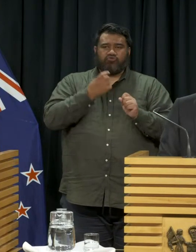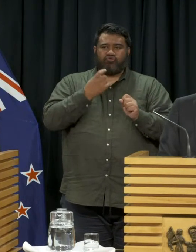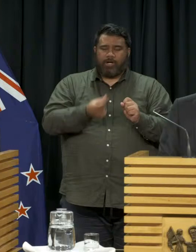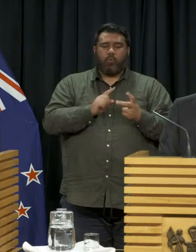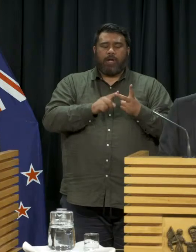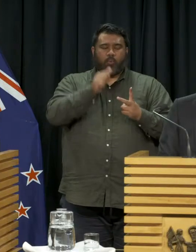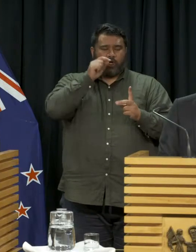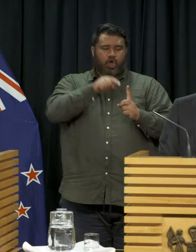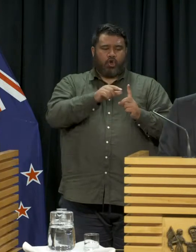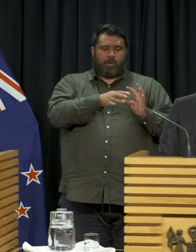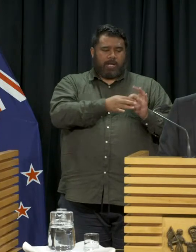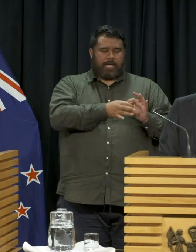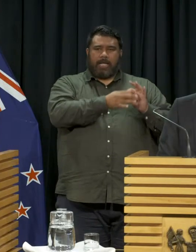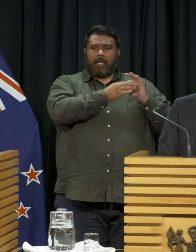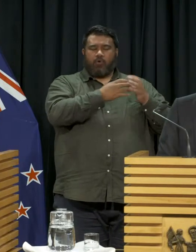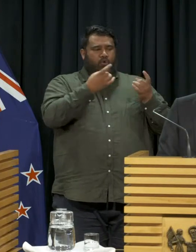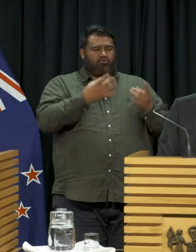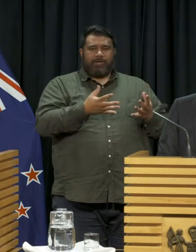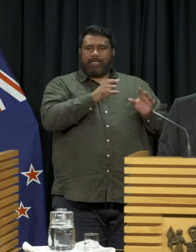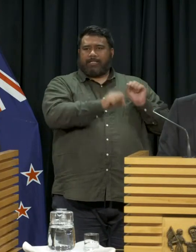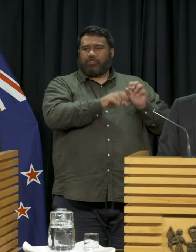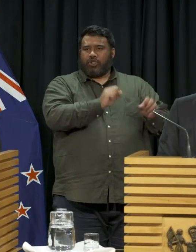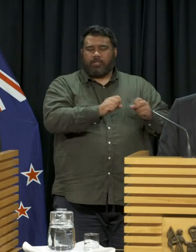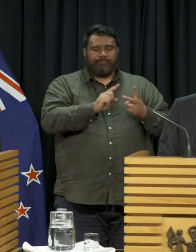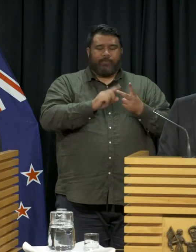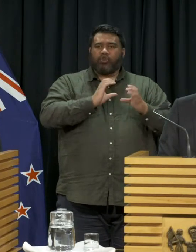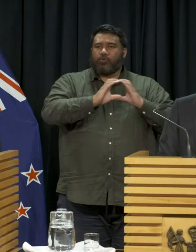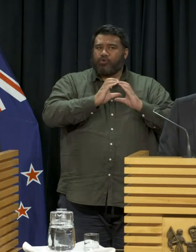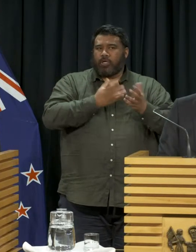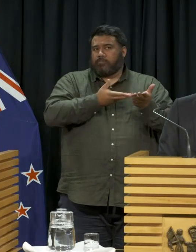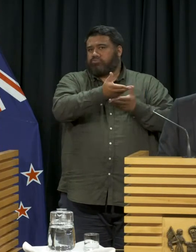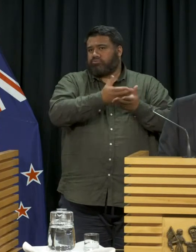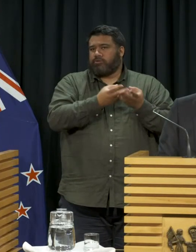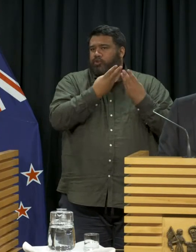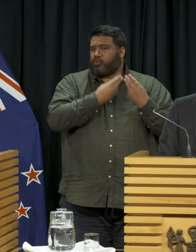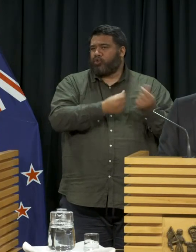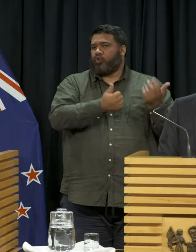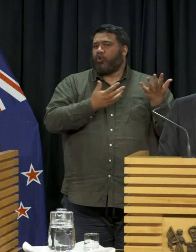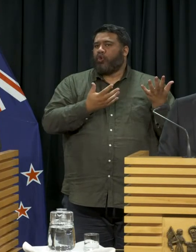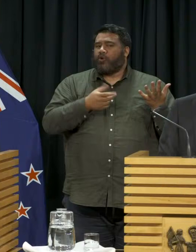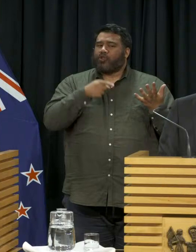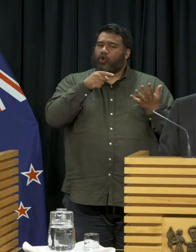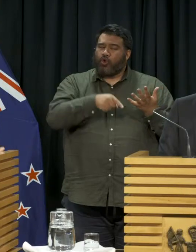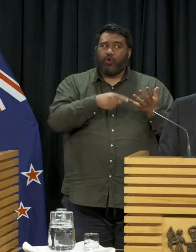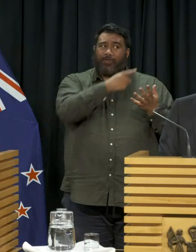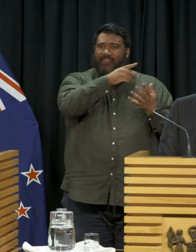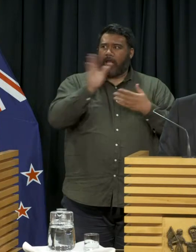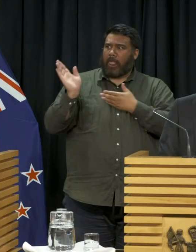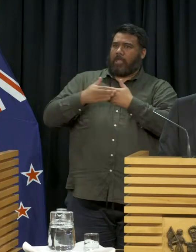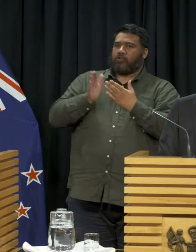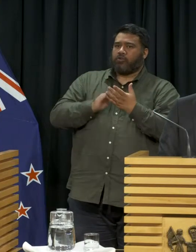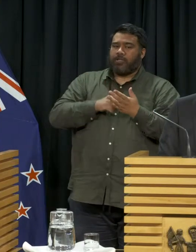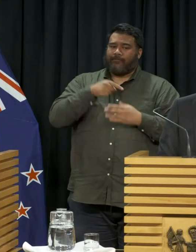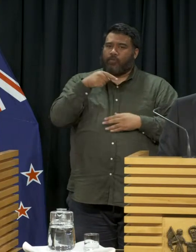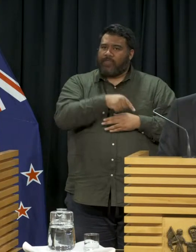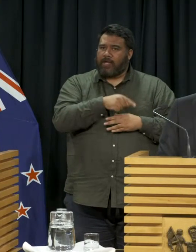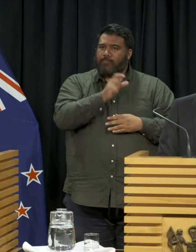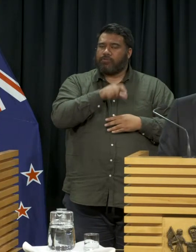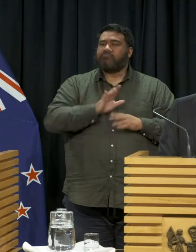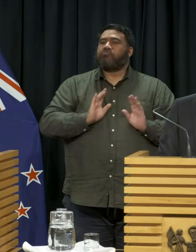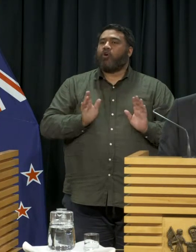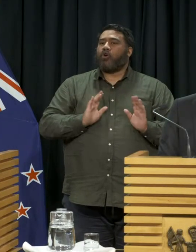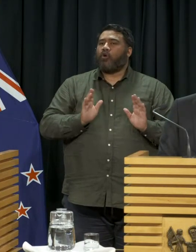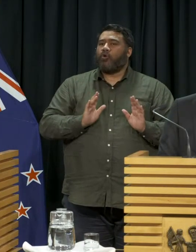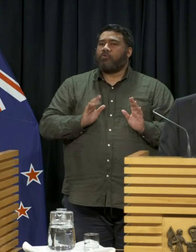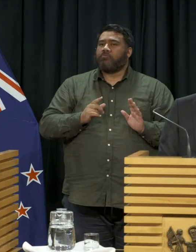locations of interest are small, very good communication between our officials. So that doesn't surprise me. I think each circumstance won't necessarily